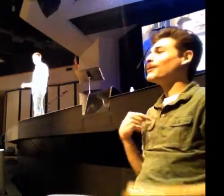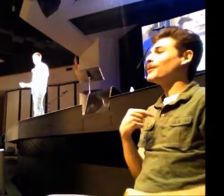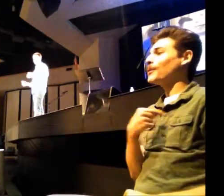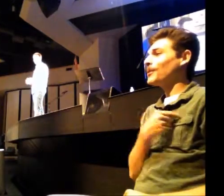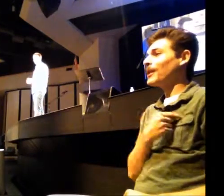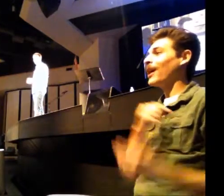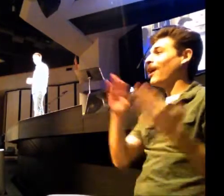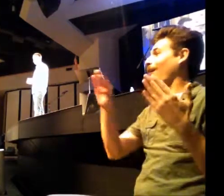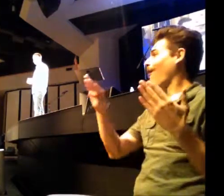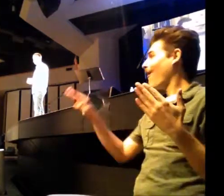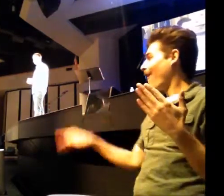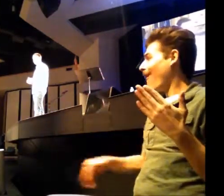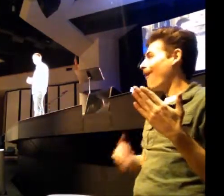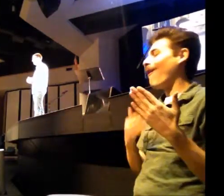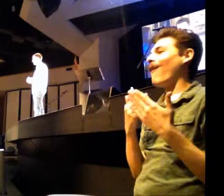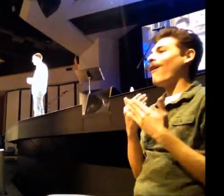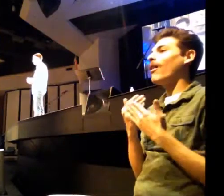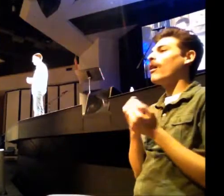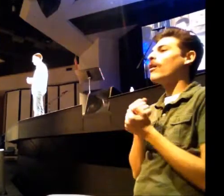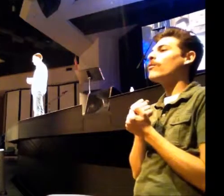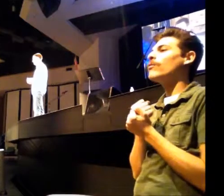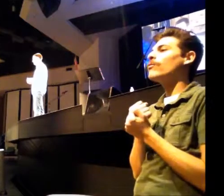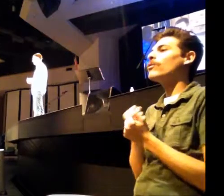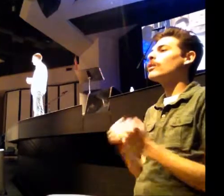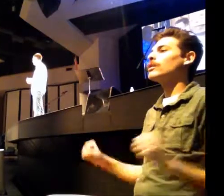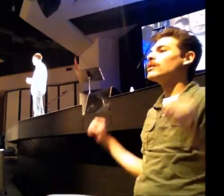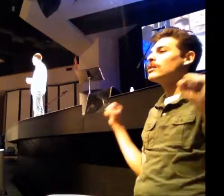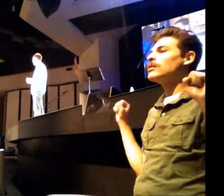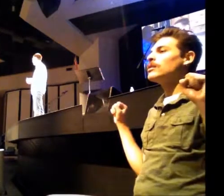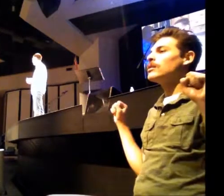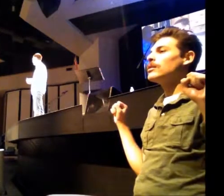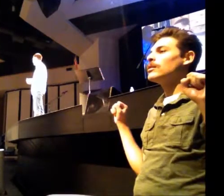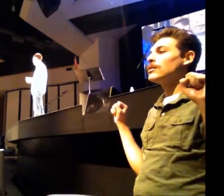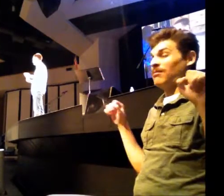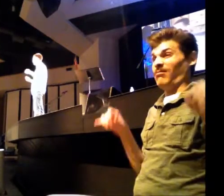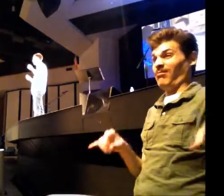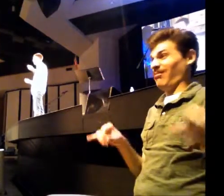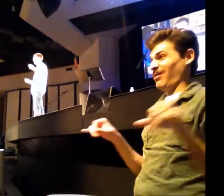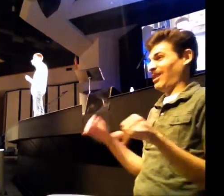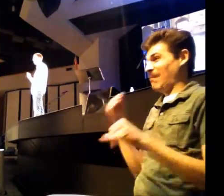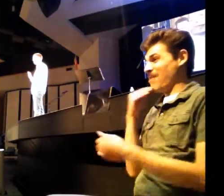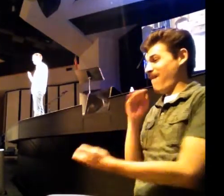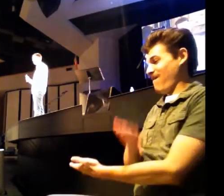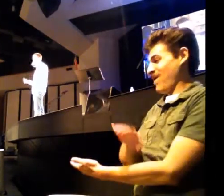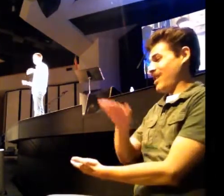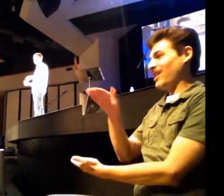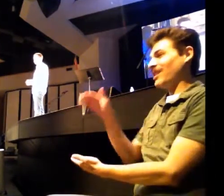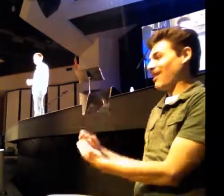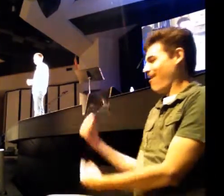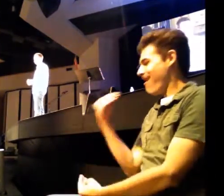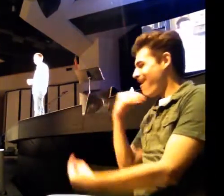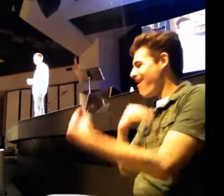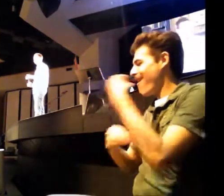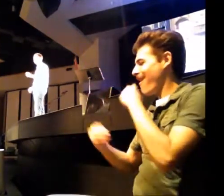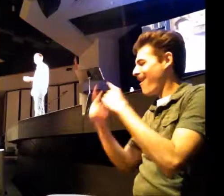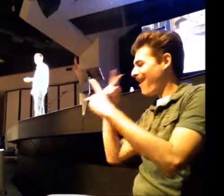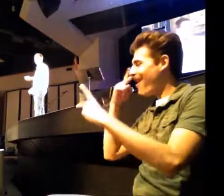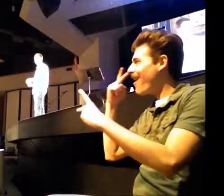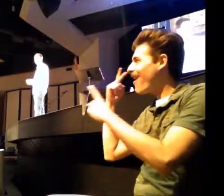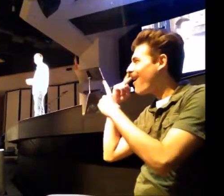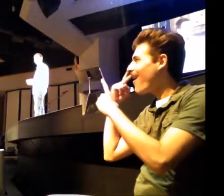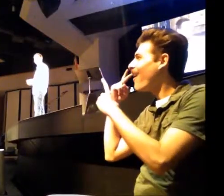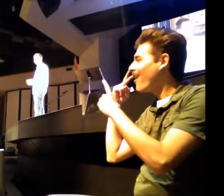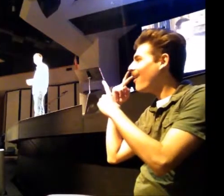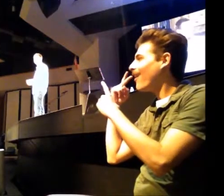set free. Just as I celebrated the feast of the bread of God who sets the captives free, so also we celebrate in